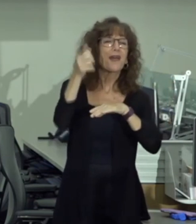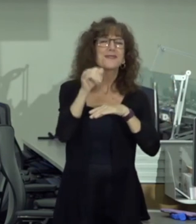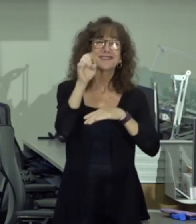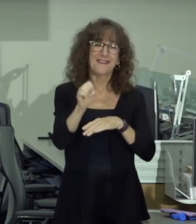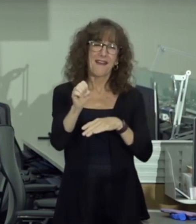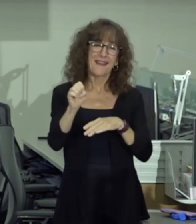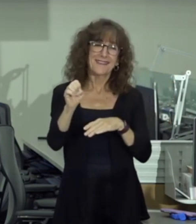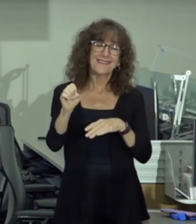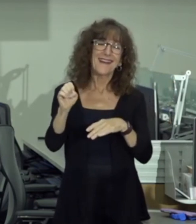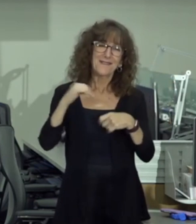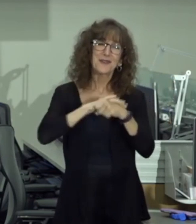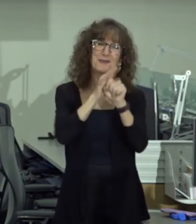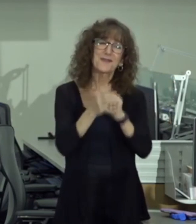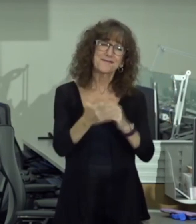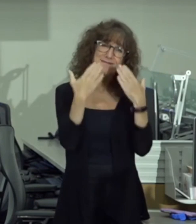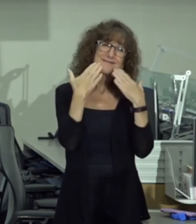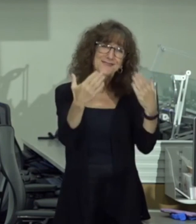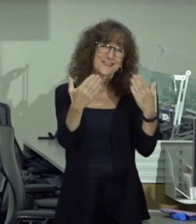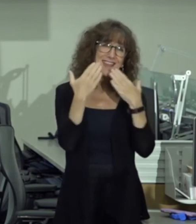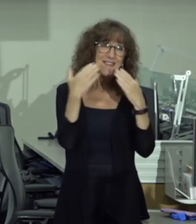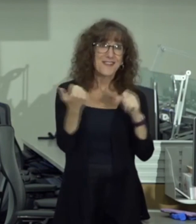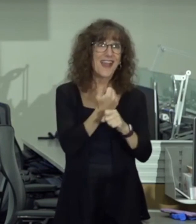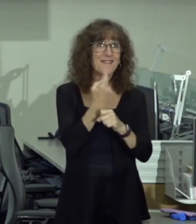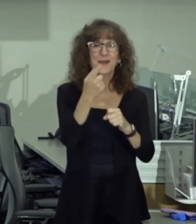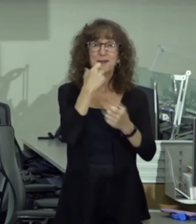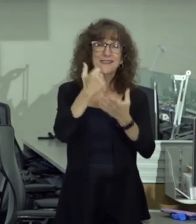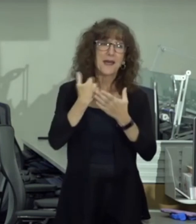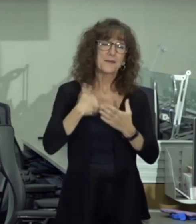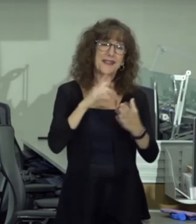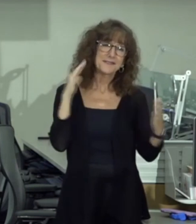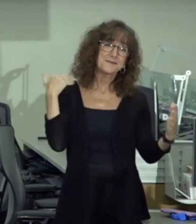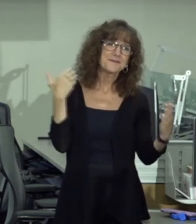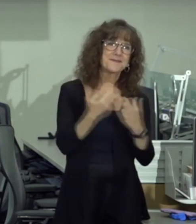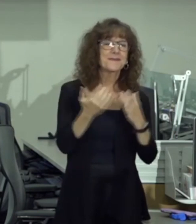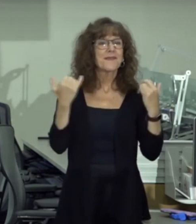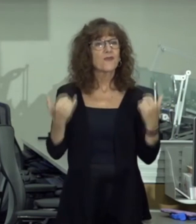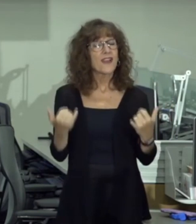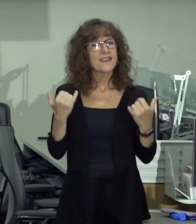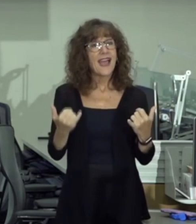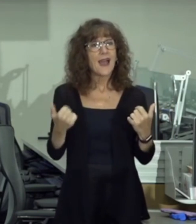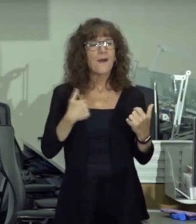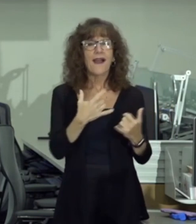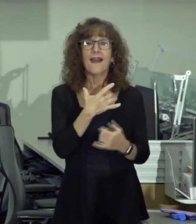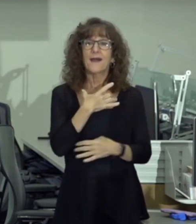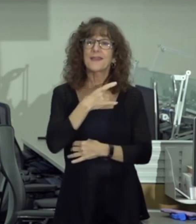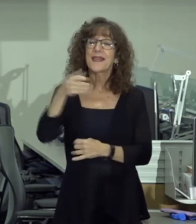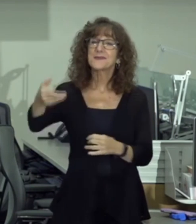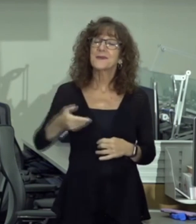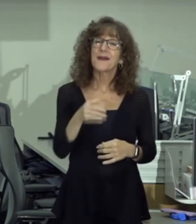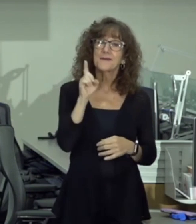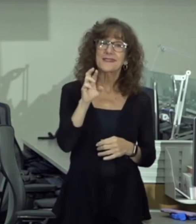coronavirus, and I'm just really grateful for everyone who has helped us to get there. So right now, I would like to